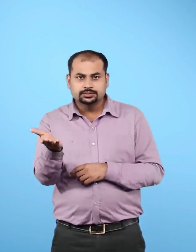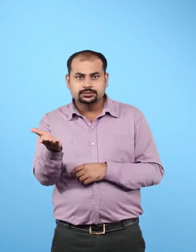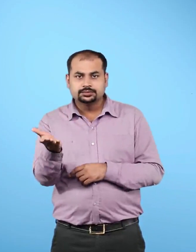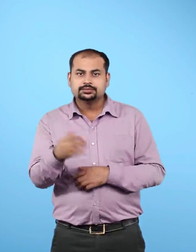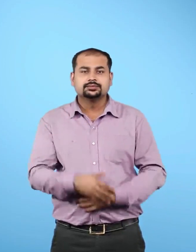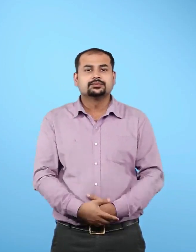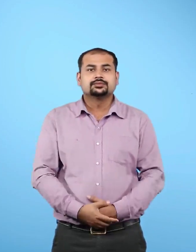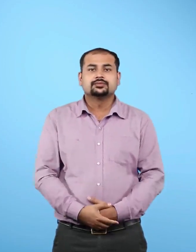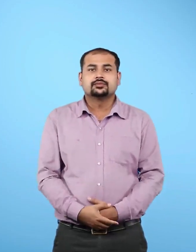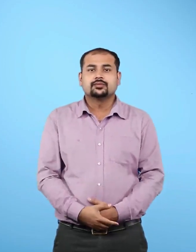2.50?